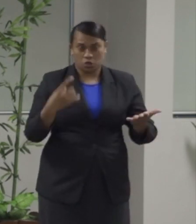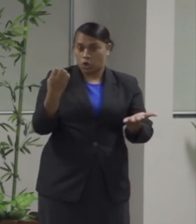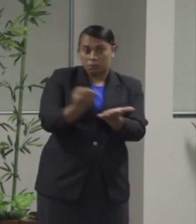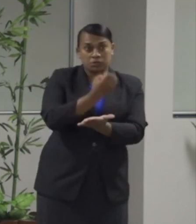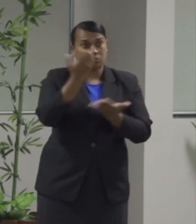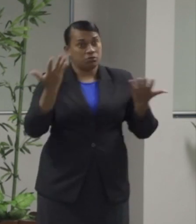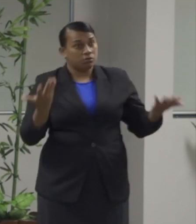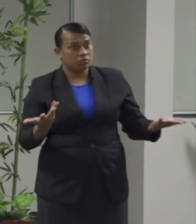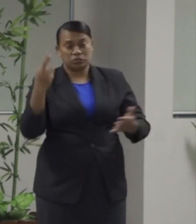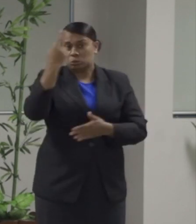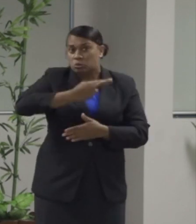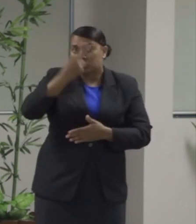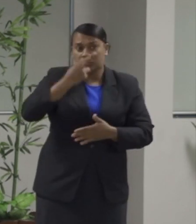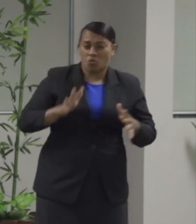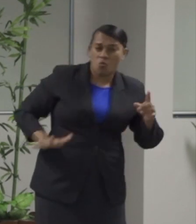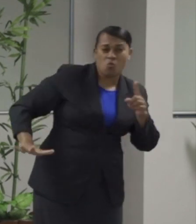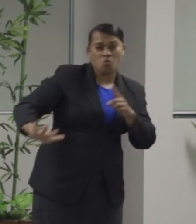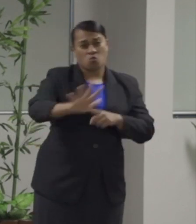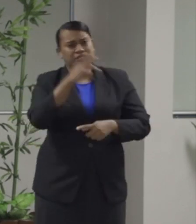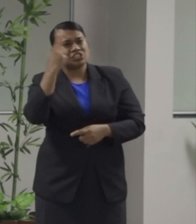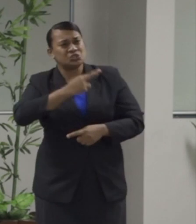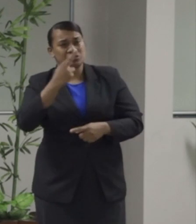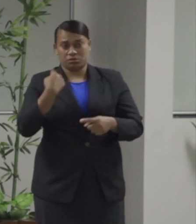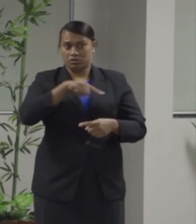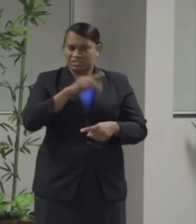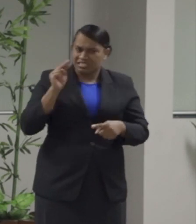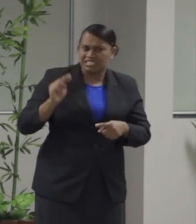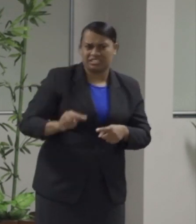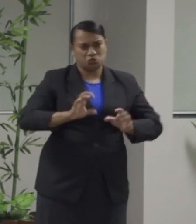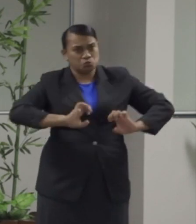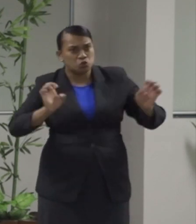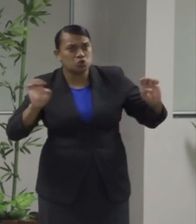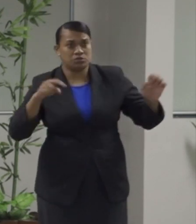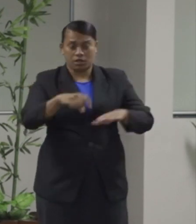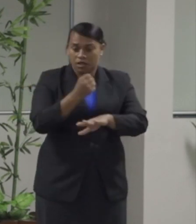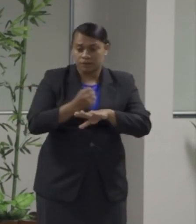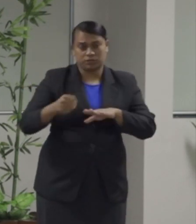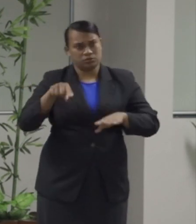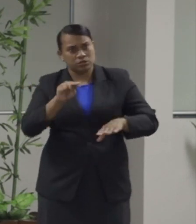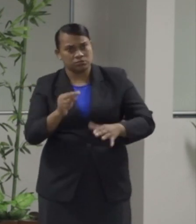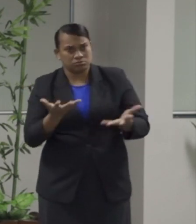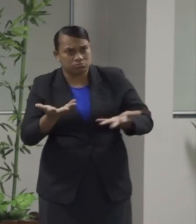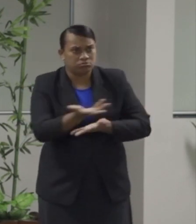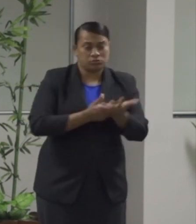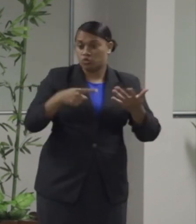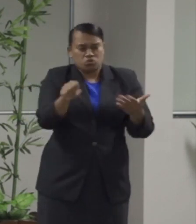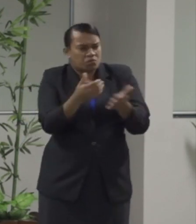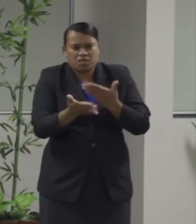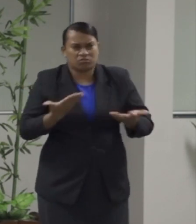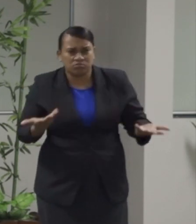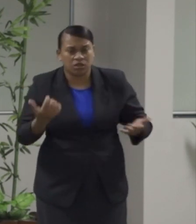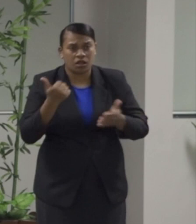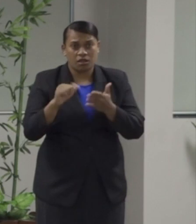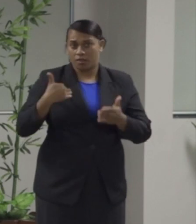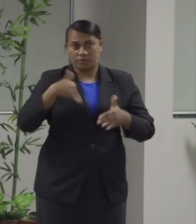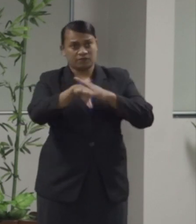all treat this situation with total seriousness. No matter where you are in Fiji, treat this